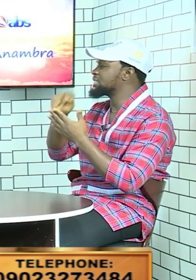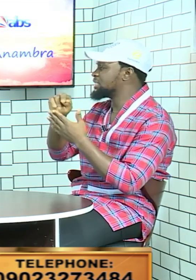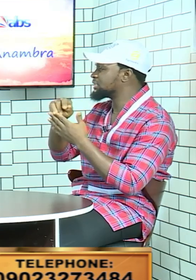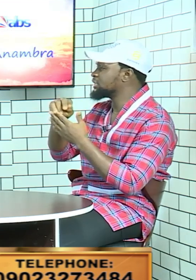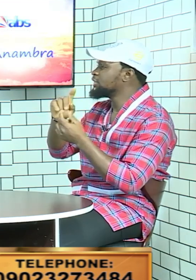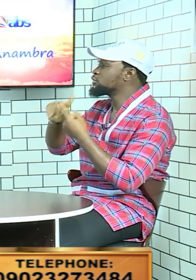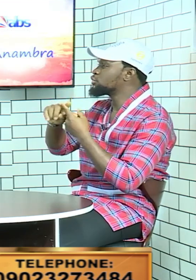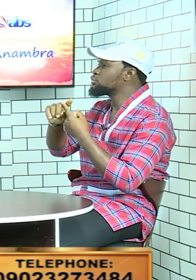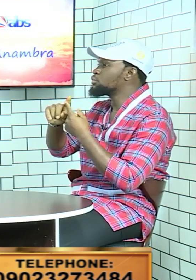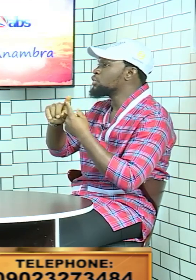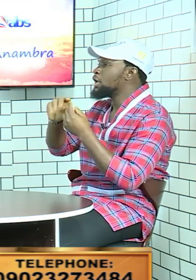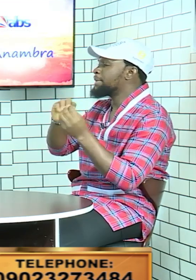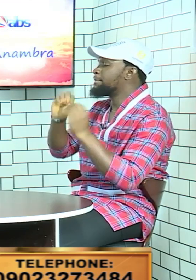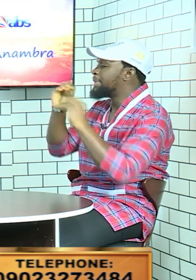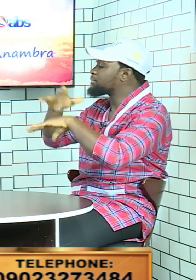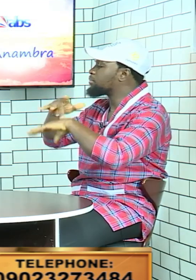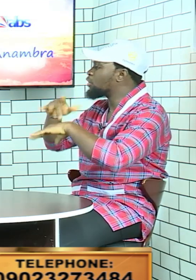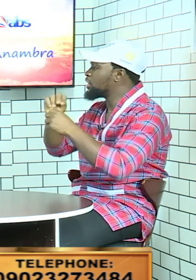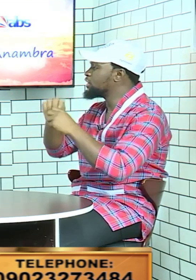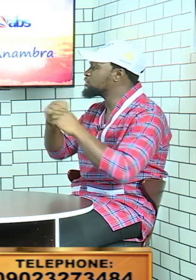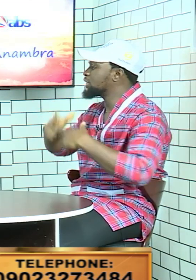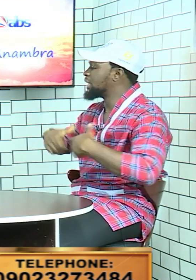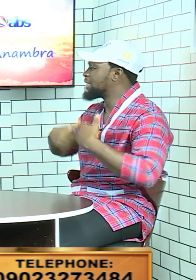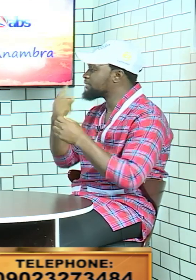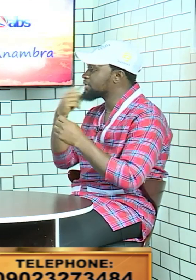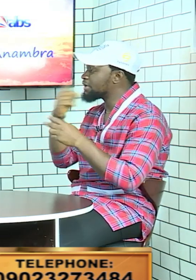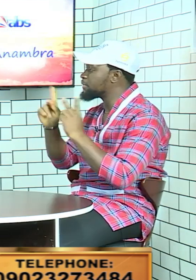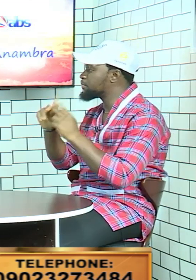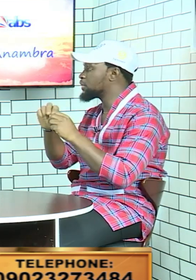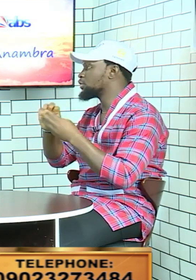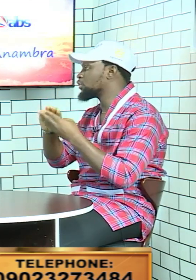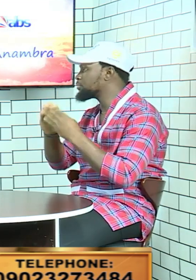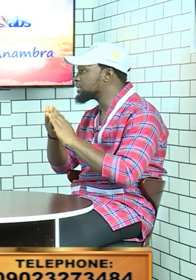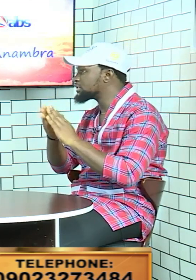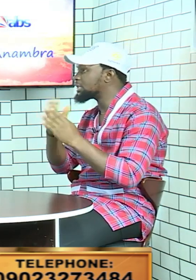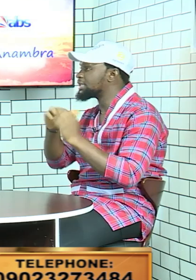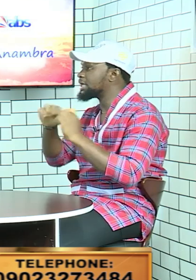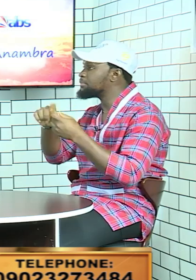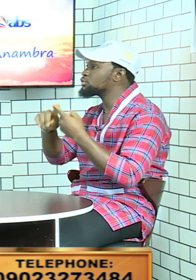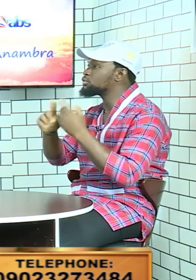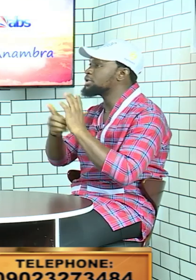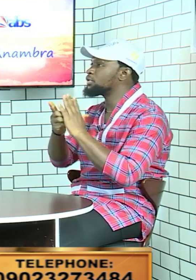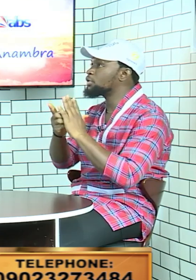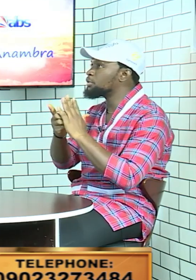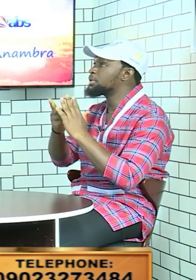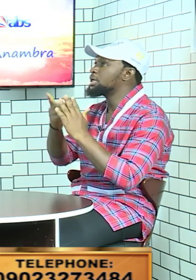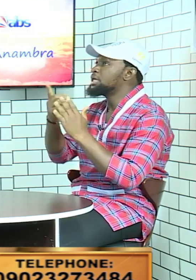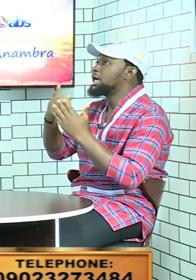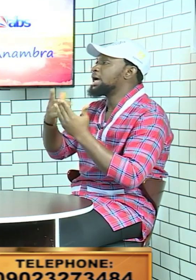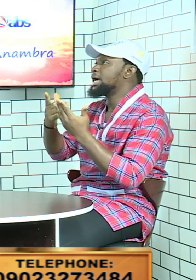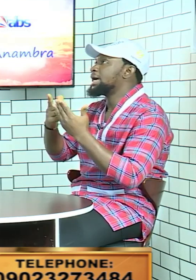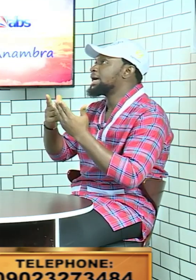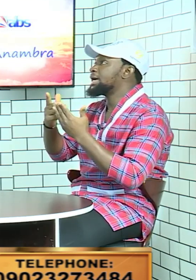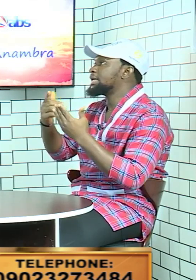that need to impact more into the life of the deaf people in the community and able to develop